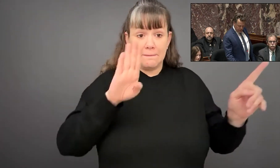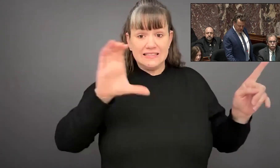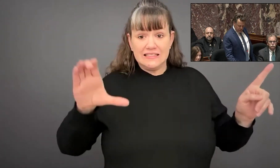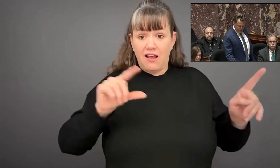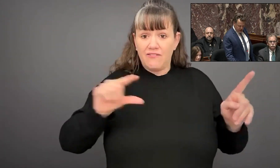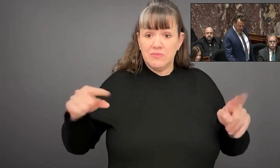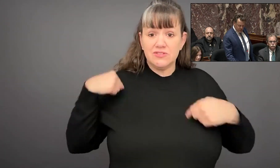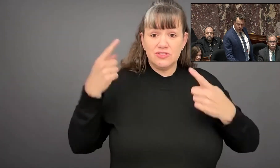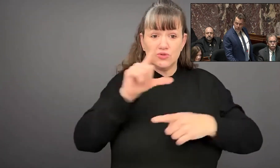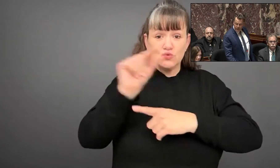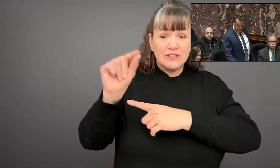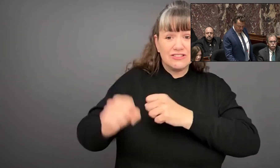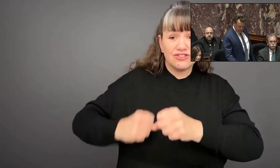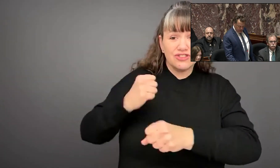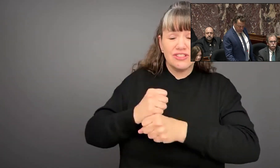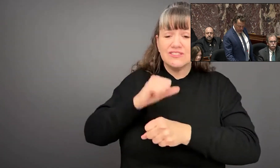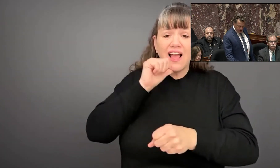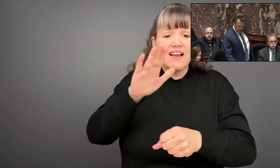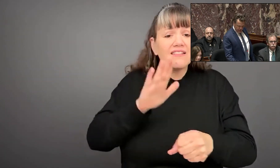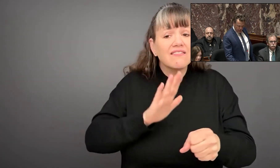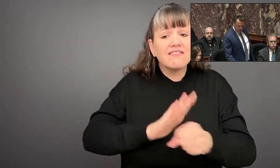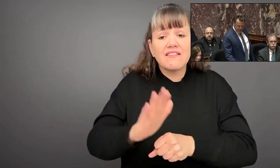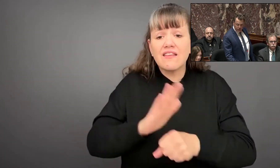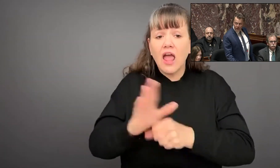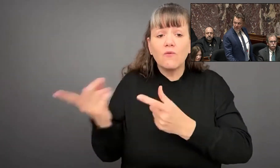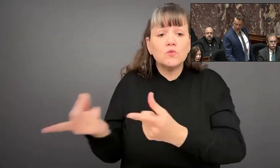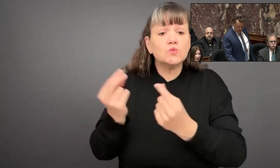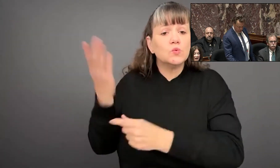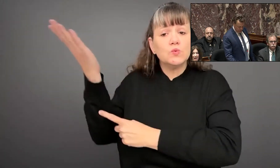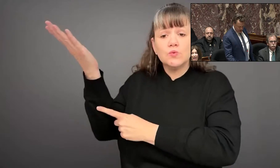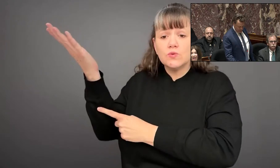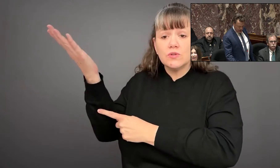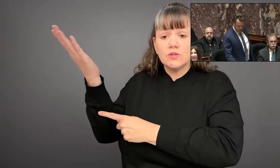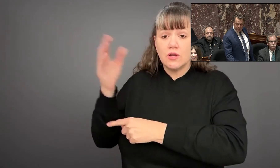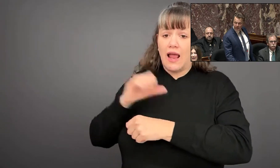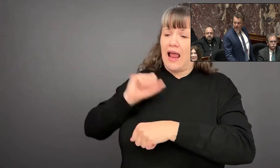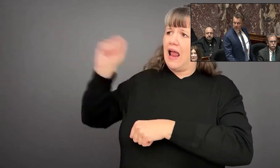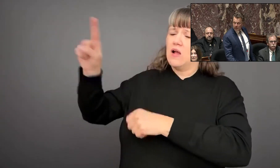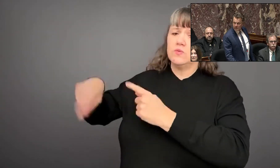Speaker, the Minister of Education, when will this government modernize operational funding for